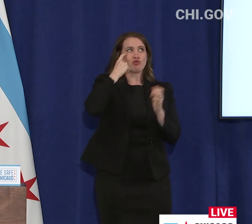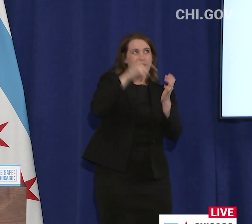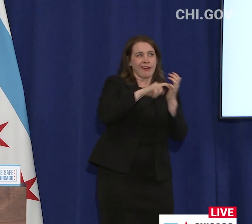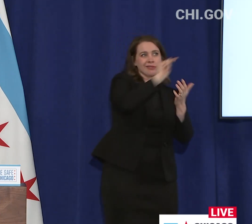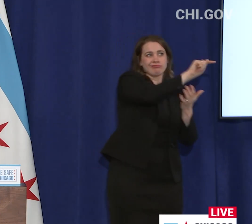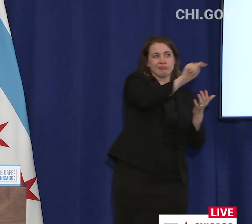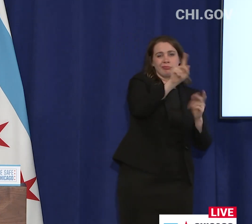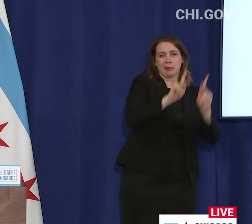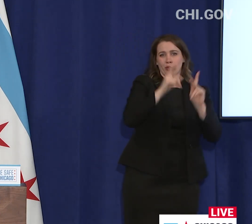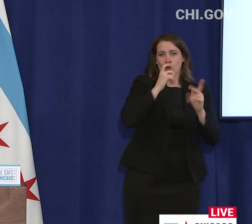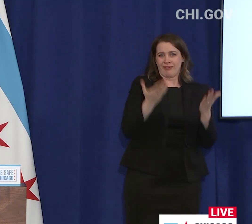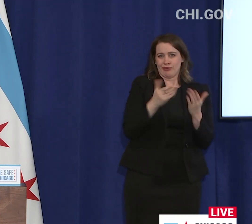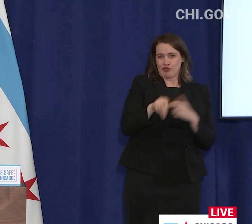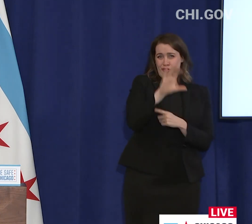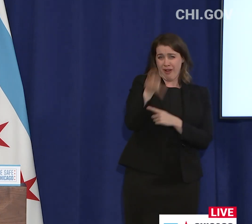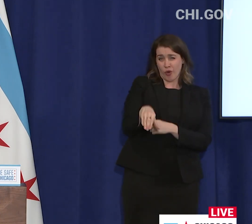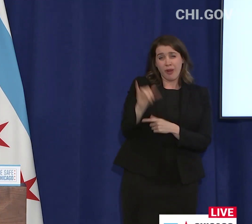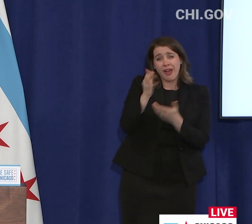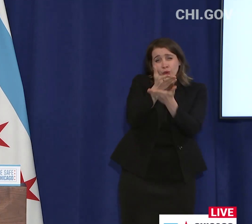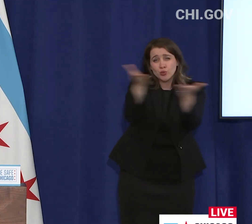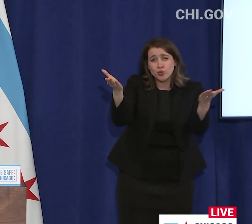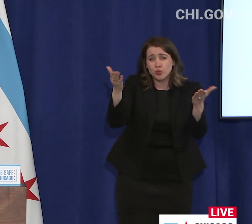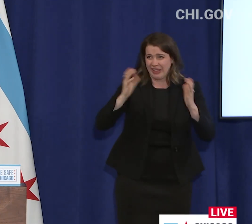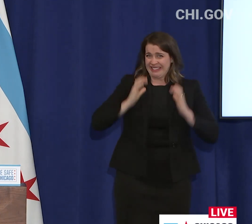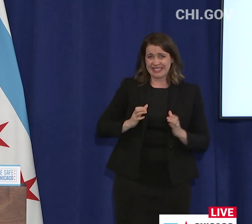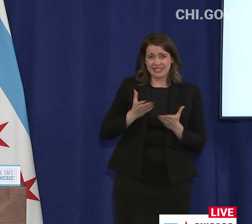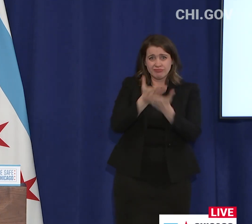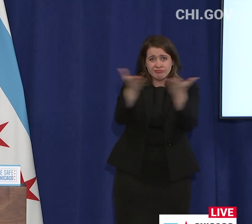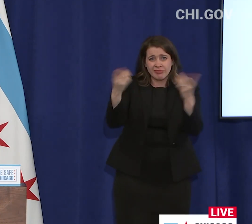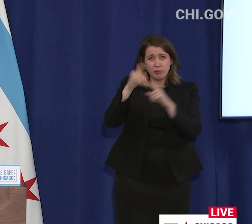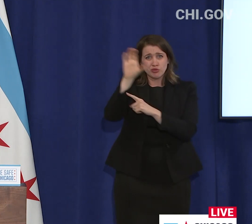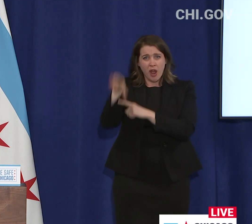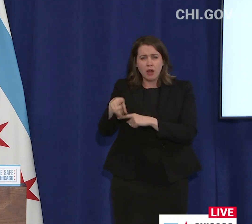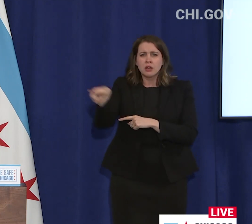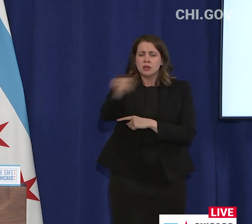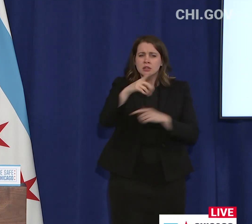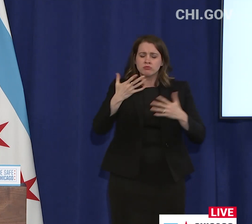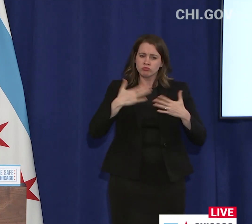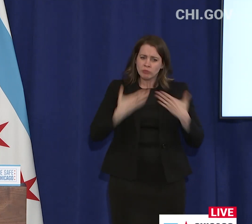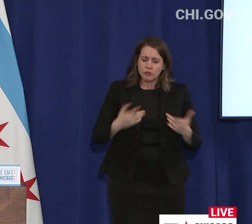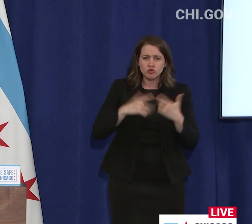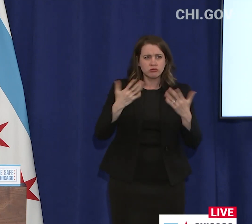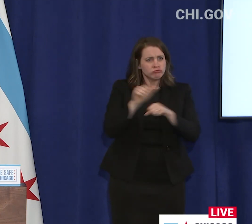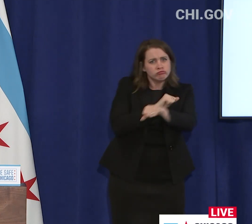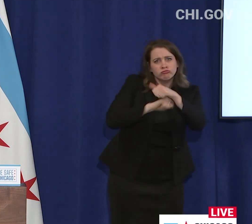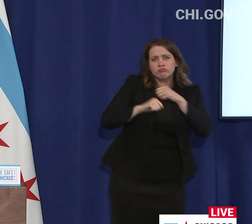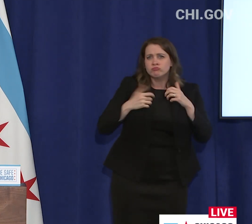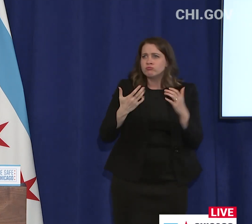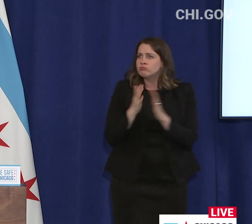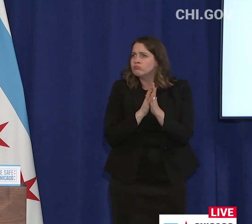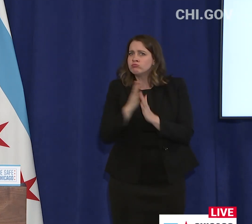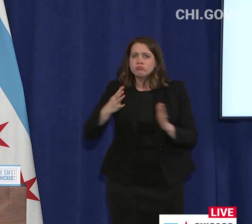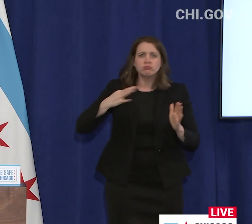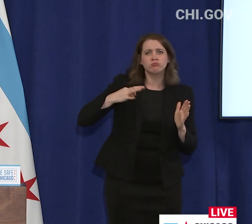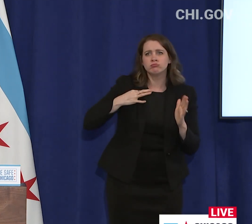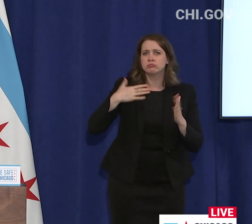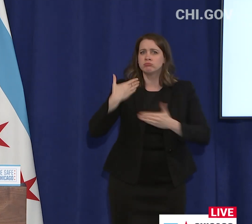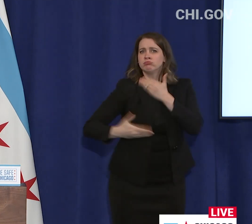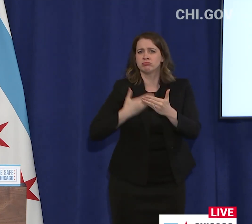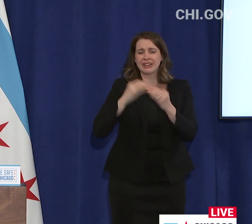Chicagoans, people like you, who have stepped up in this time of need in our city in tremendous